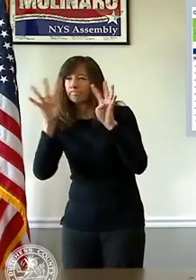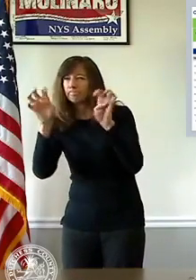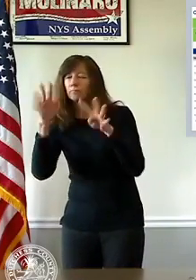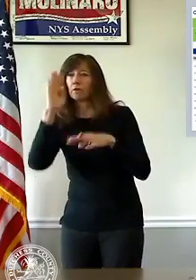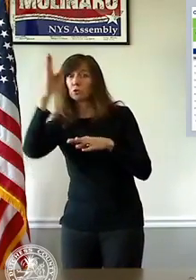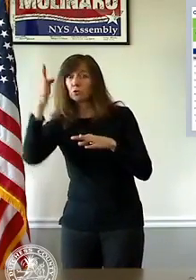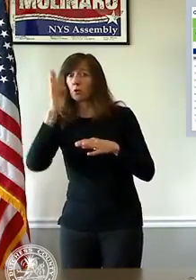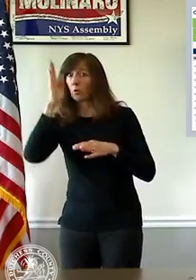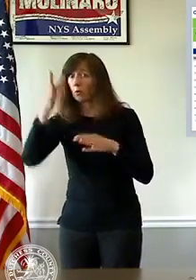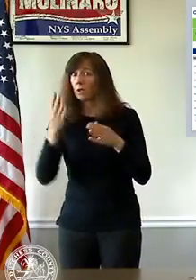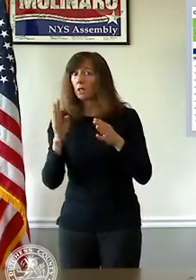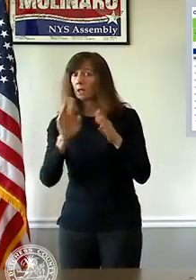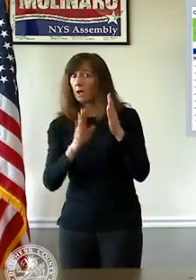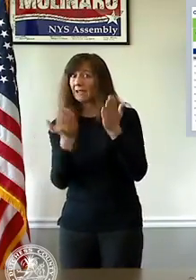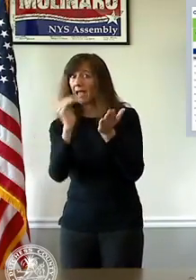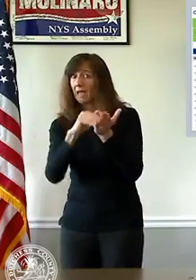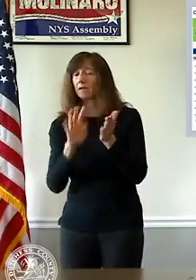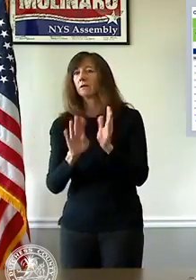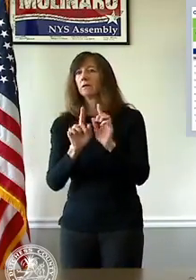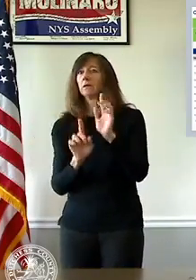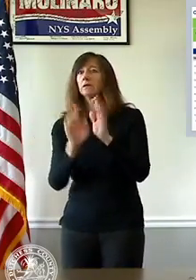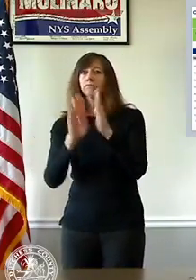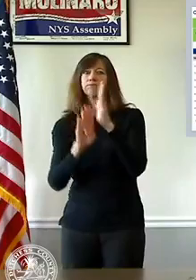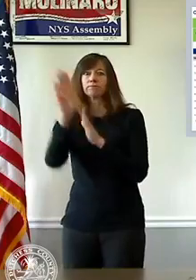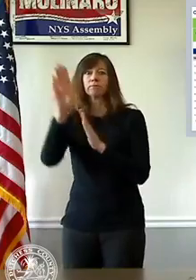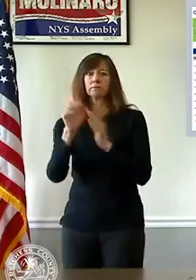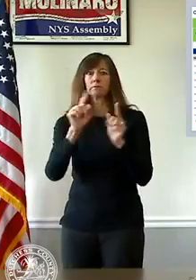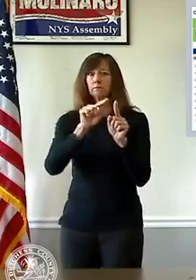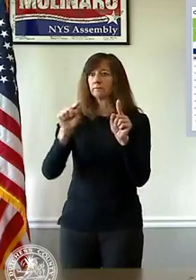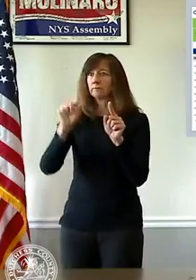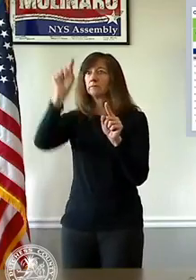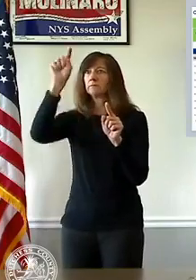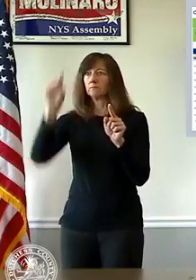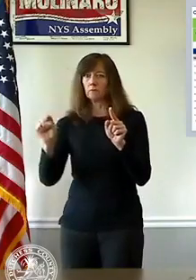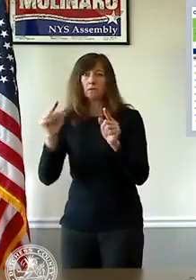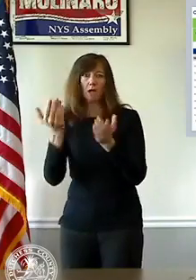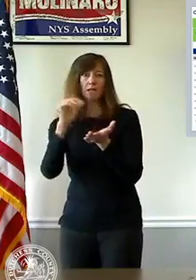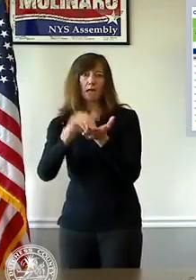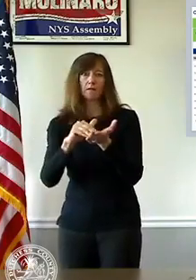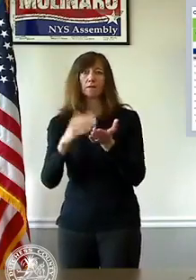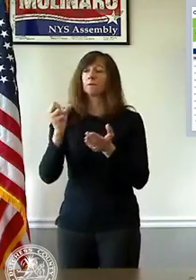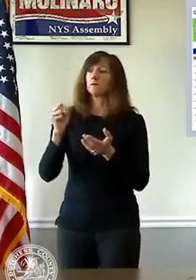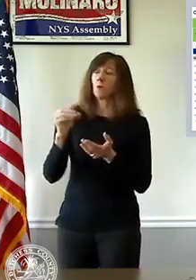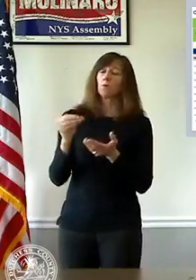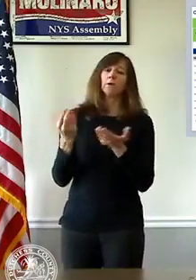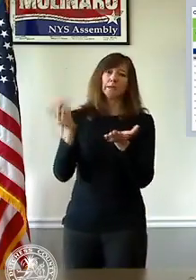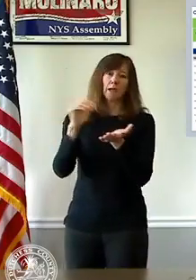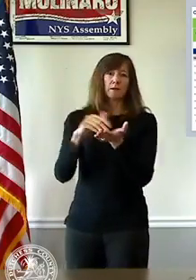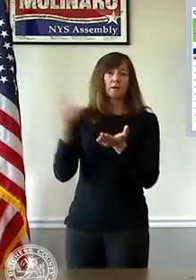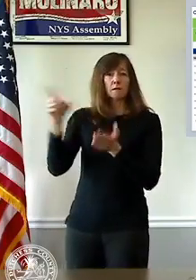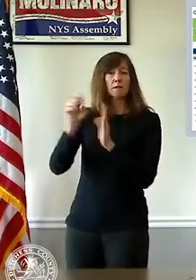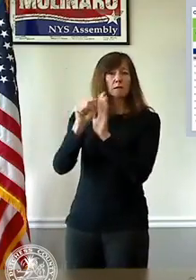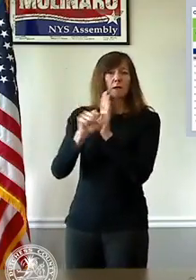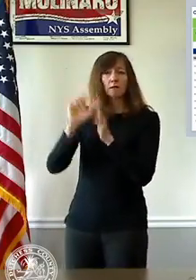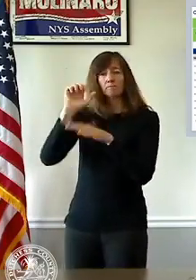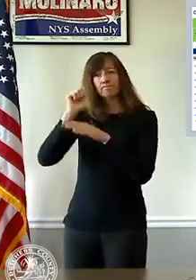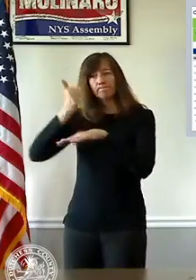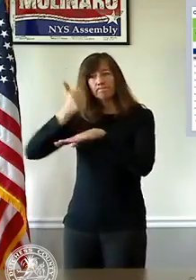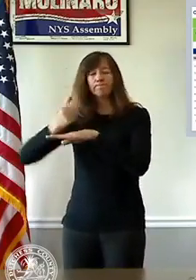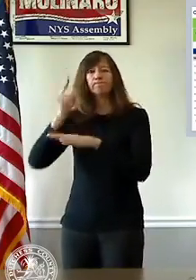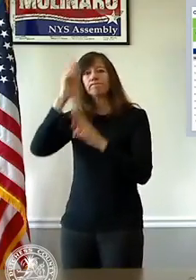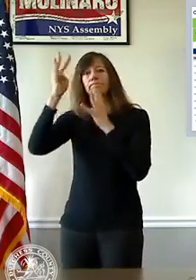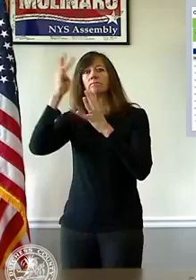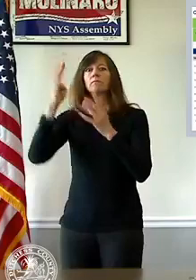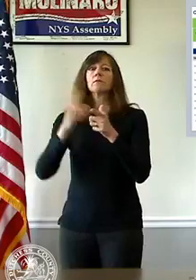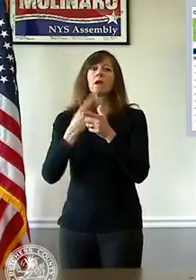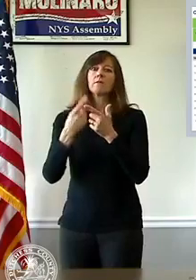is, again, for the region, is very, very promising. So the state established these phases, and it's sort of a low to high risk